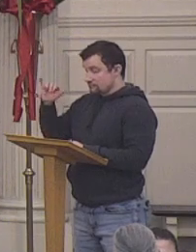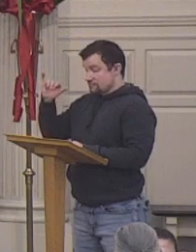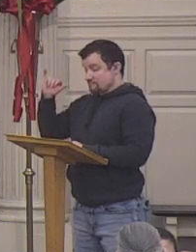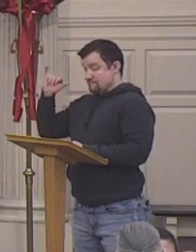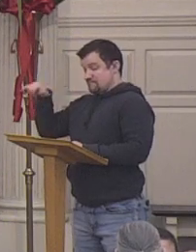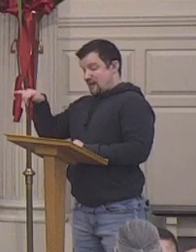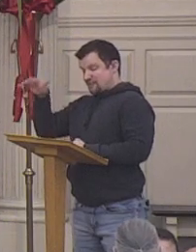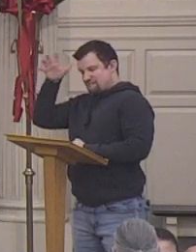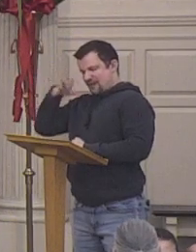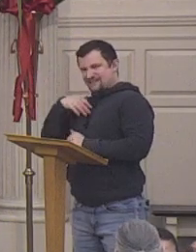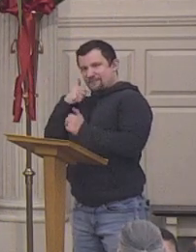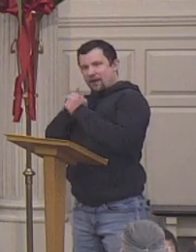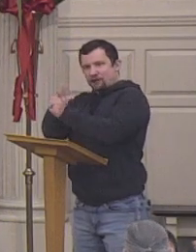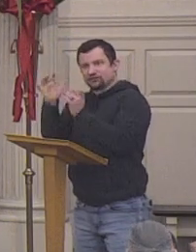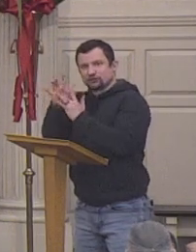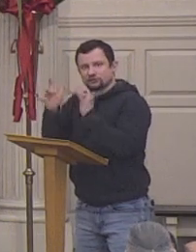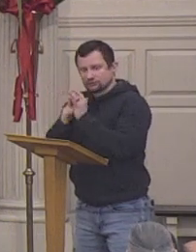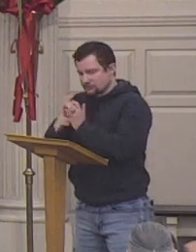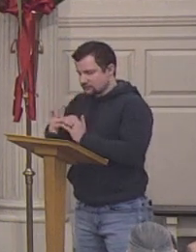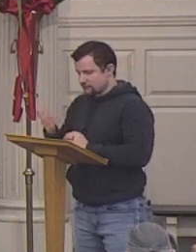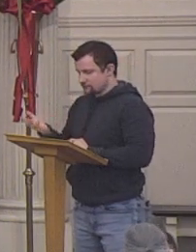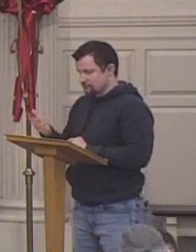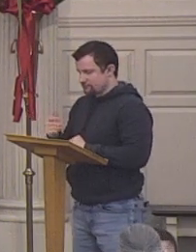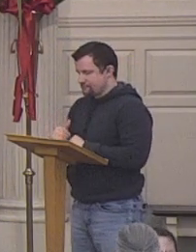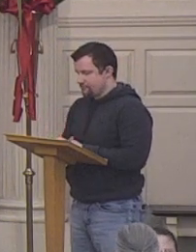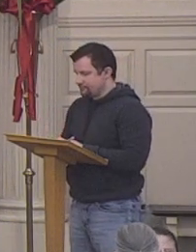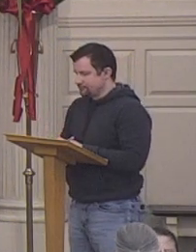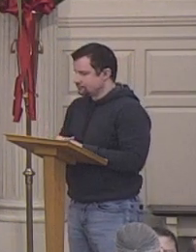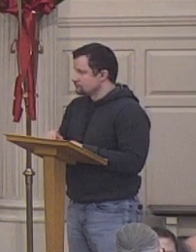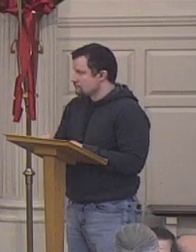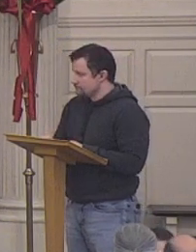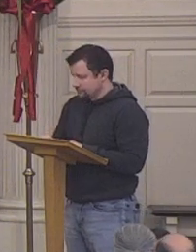the bystanders, "This man is one of them."